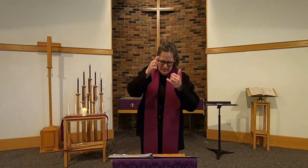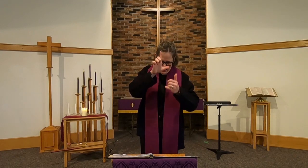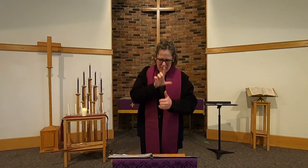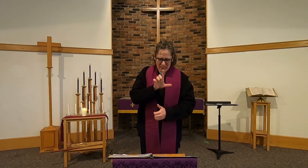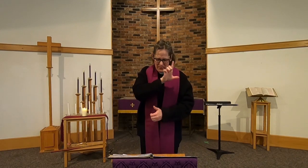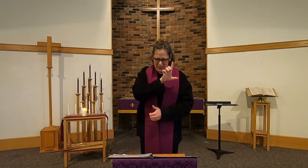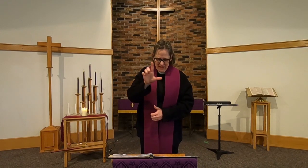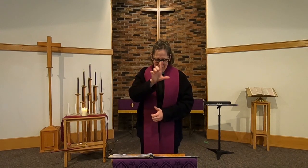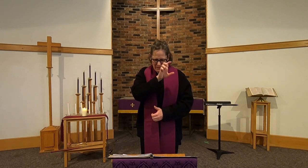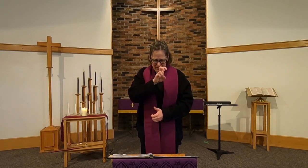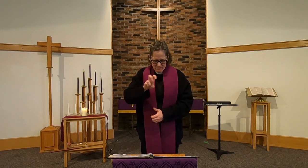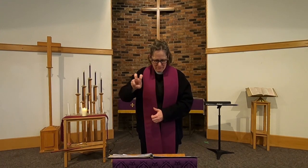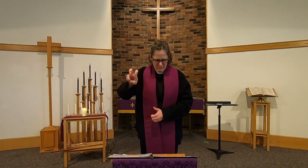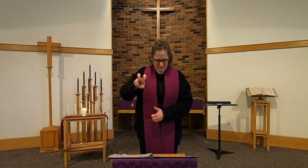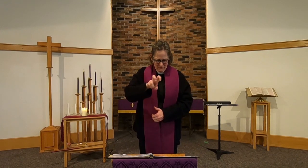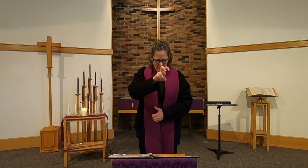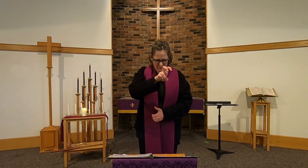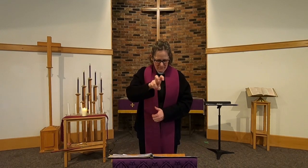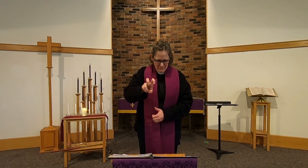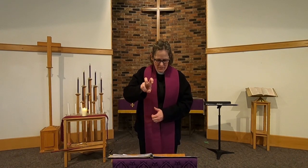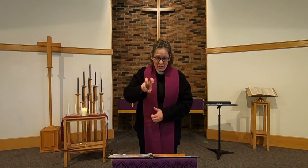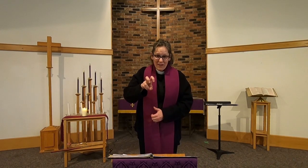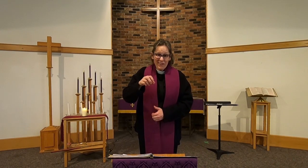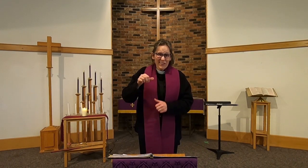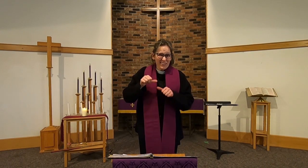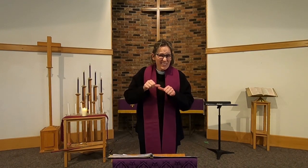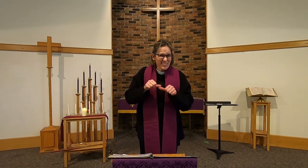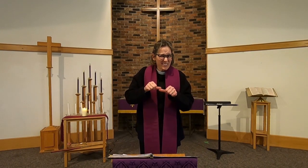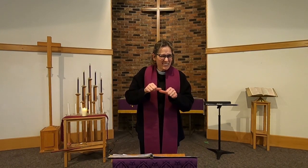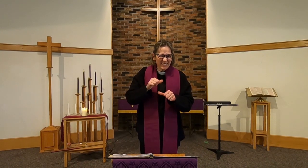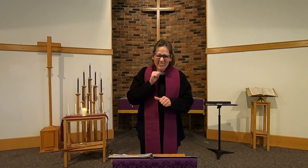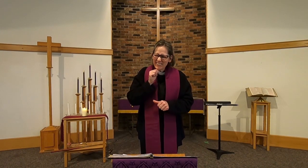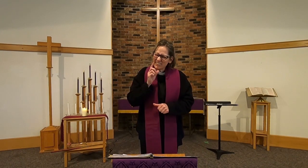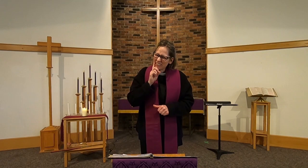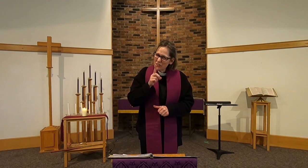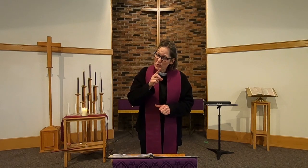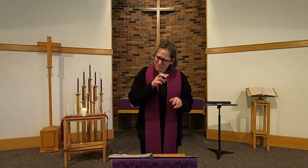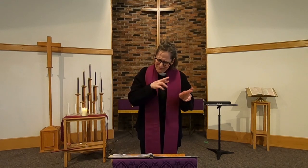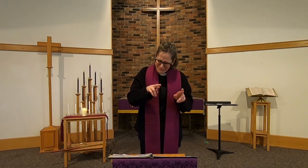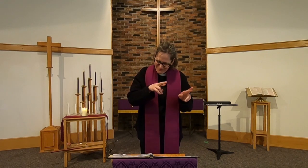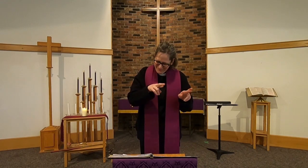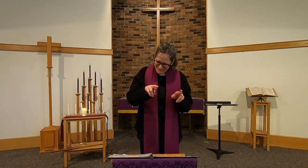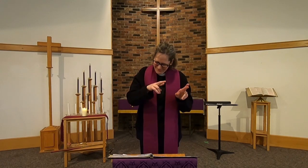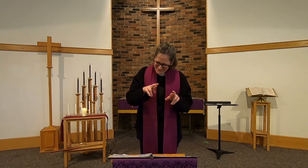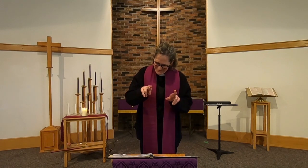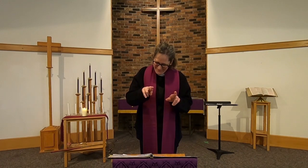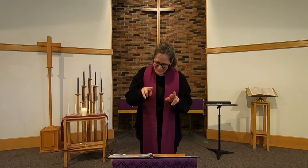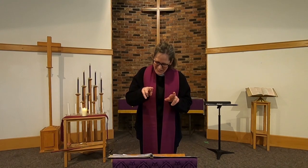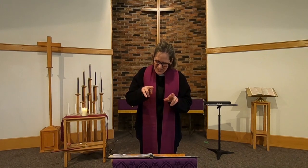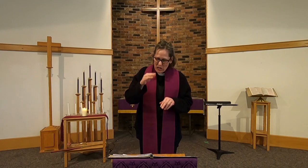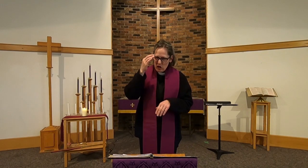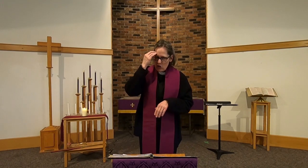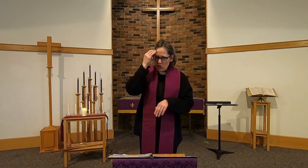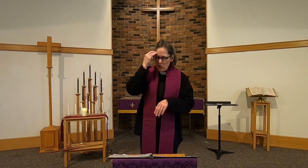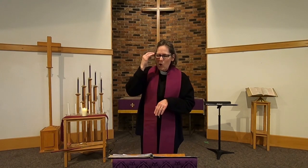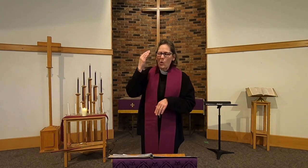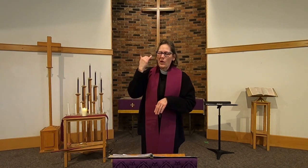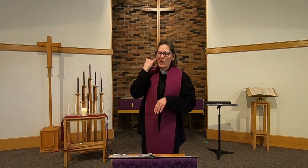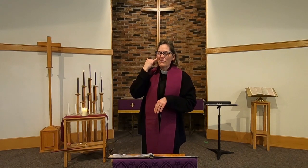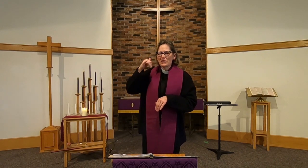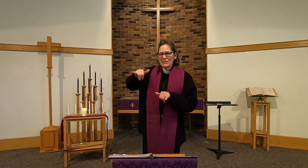Lord, we continue in this Lenten journey, and we are not sure if we are